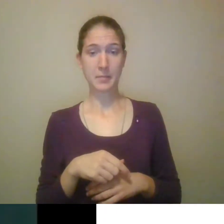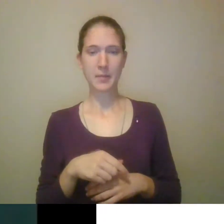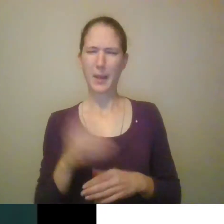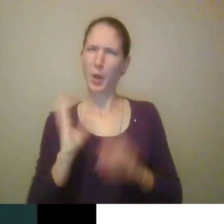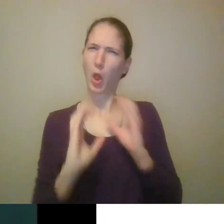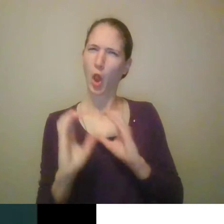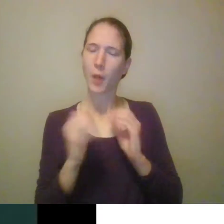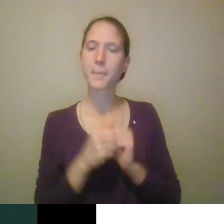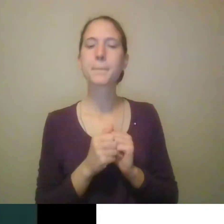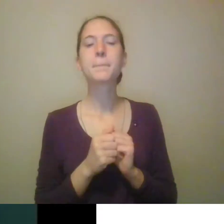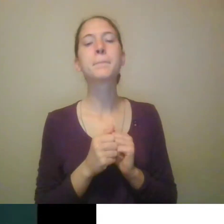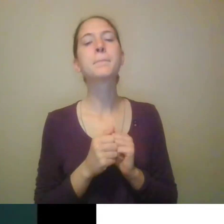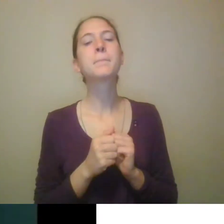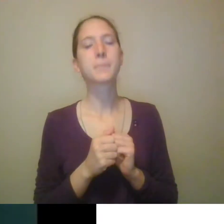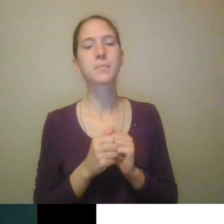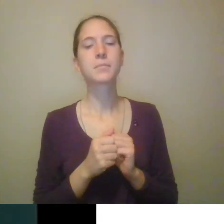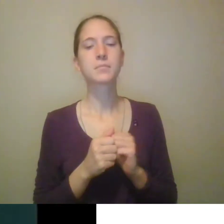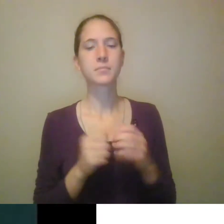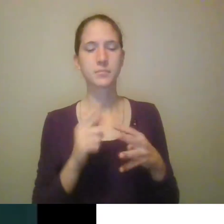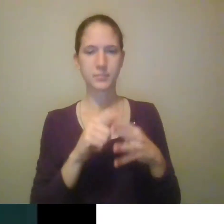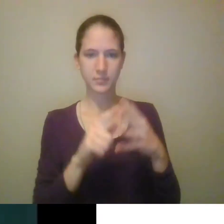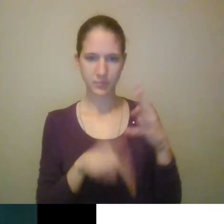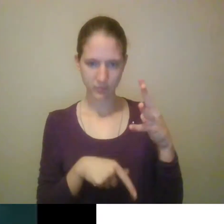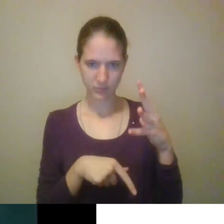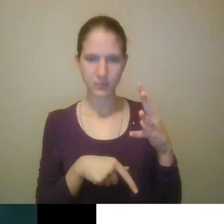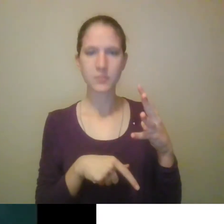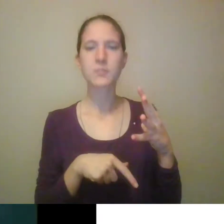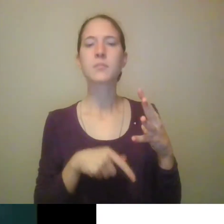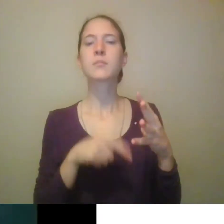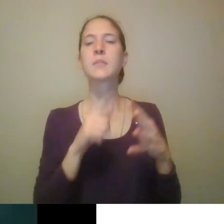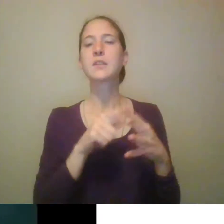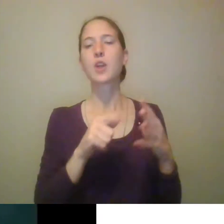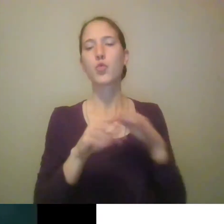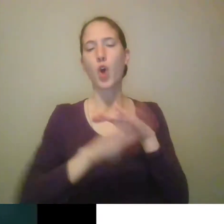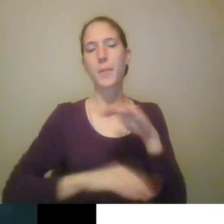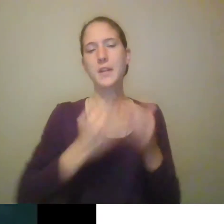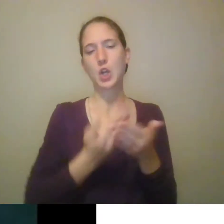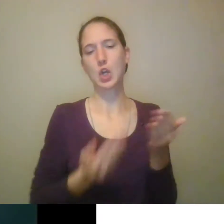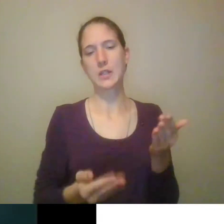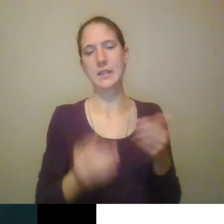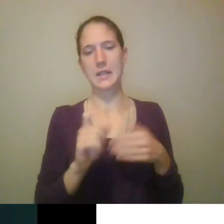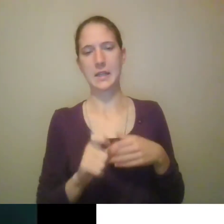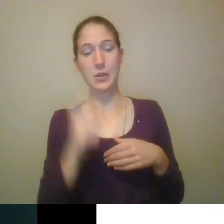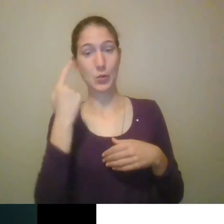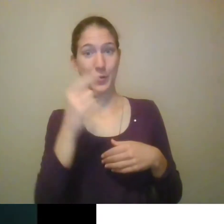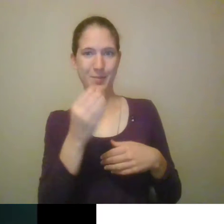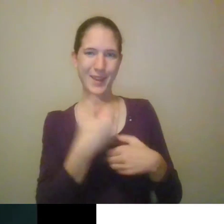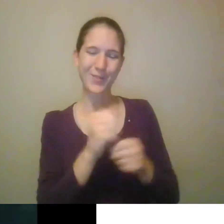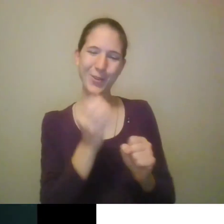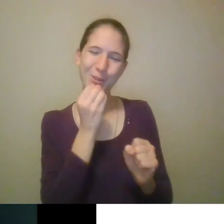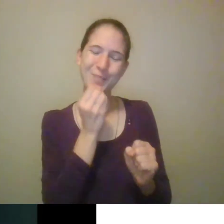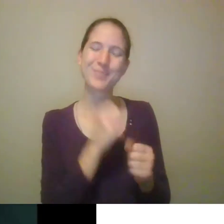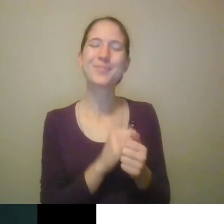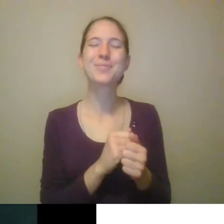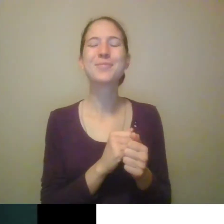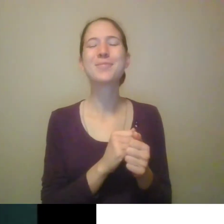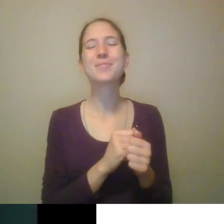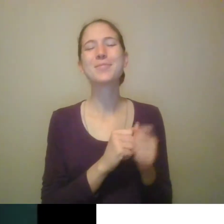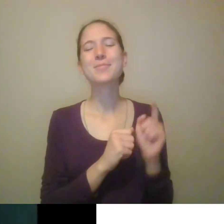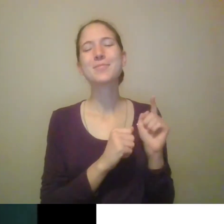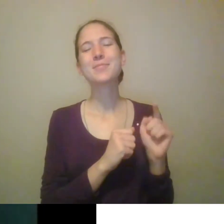All right, chlorophyll. All right, so those are the raw materials needed to make food.